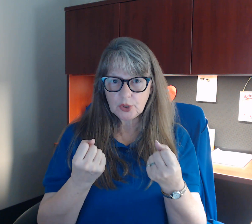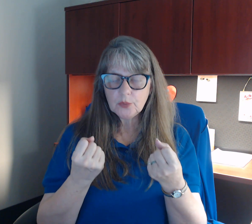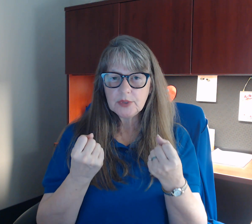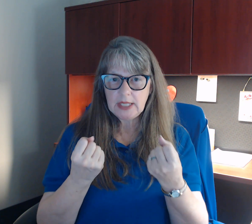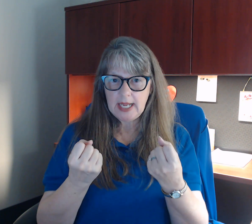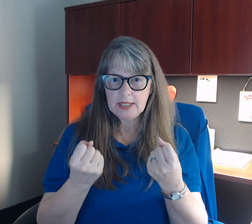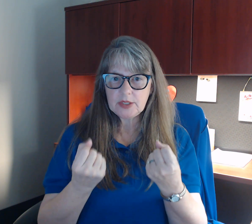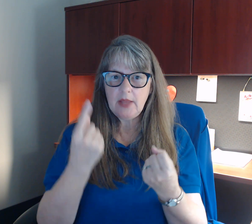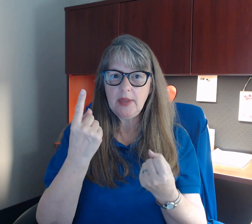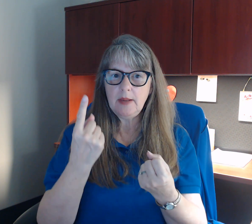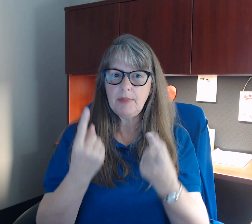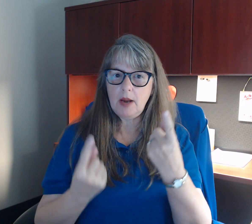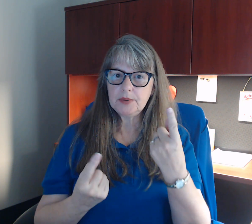with an S and then it pops up.